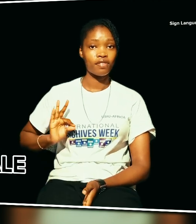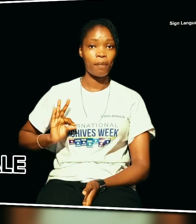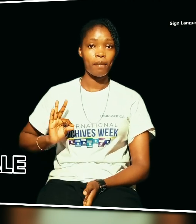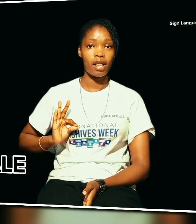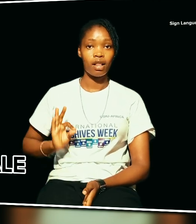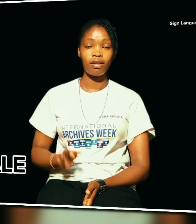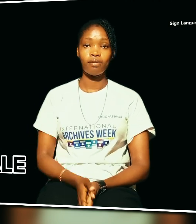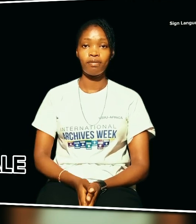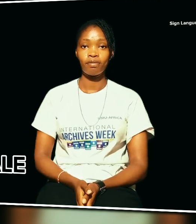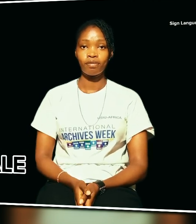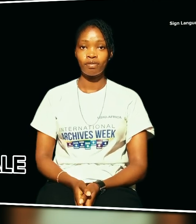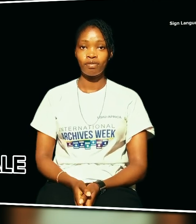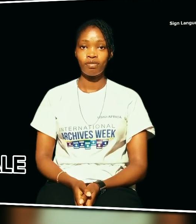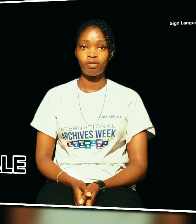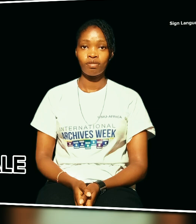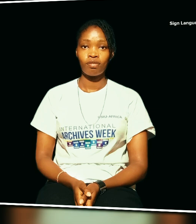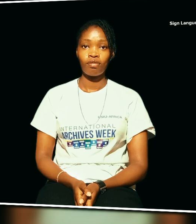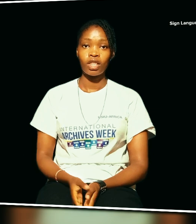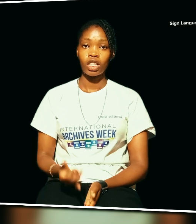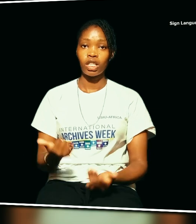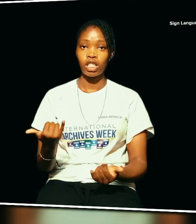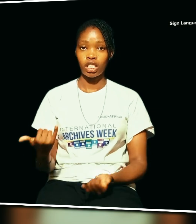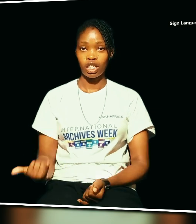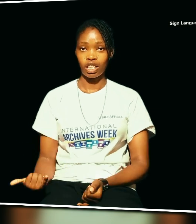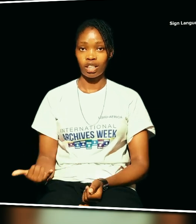Female. Young.